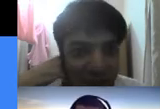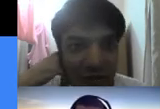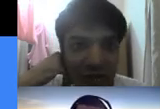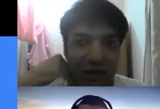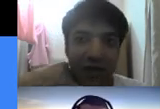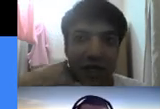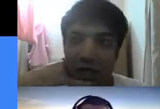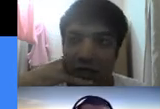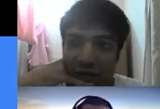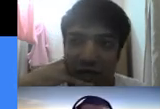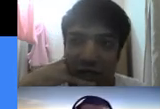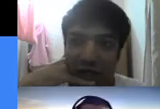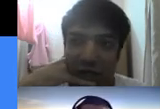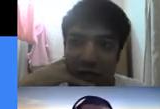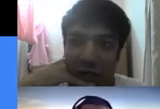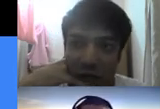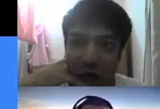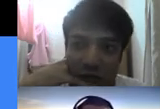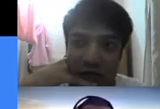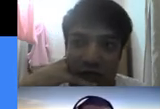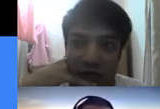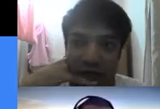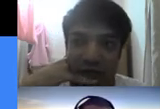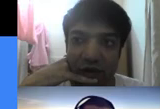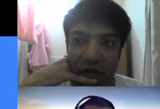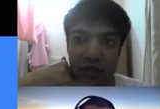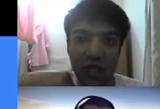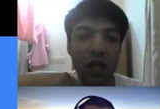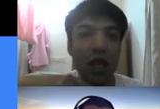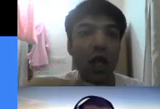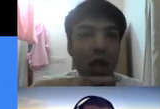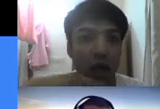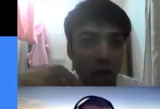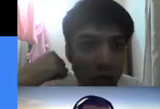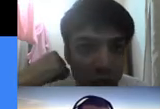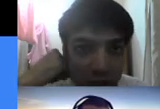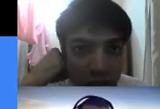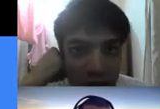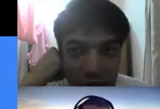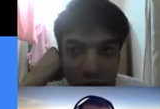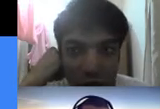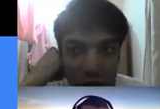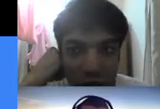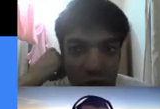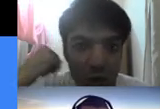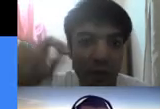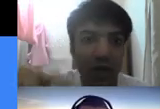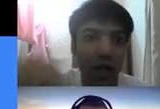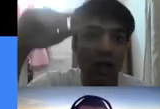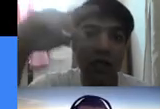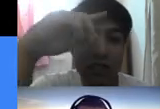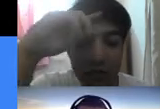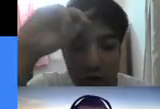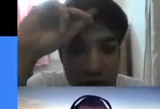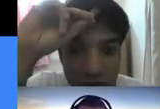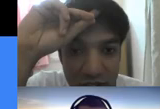name. yeah. Yeah. In the wild, I think they converse at a different frequency. Mhm. Yeah, maybe.